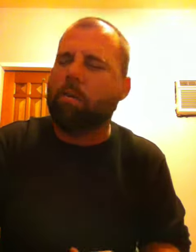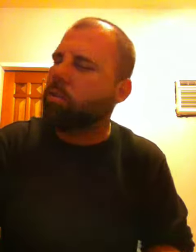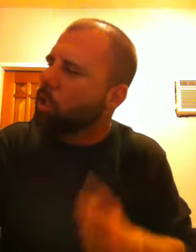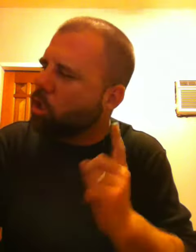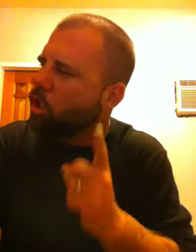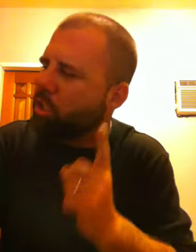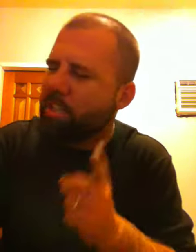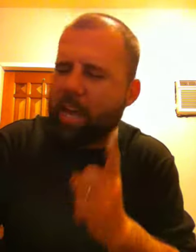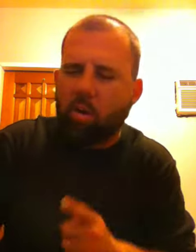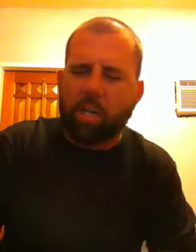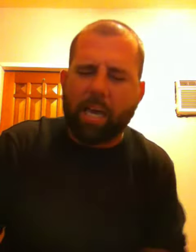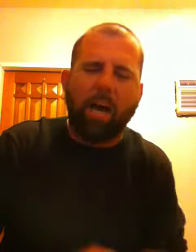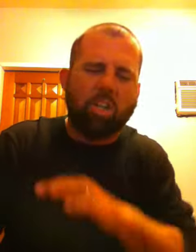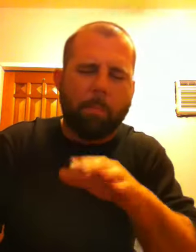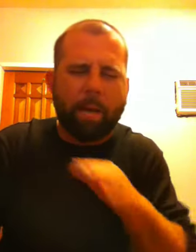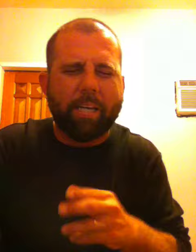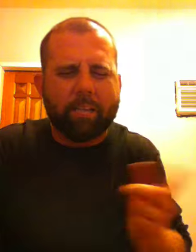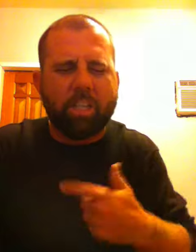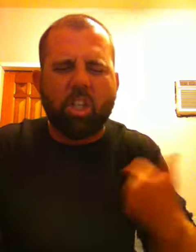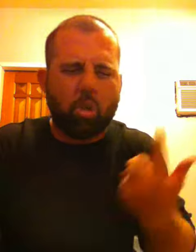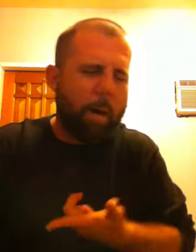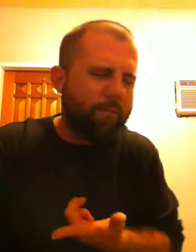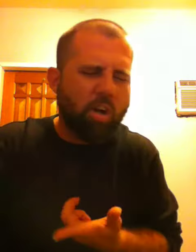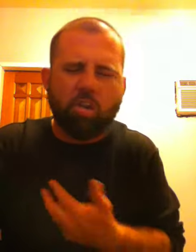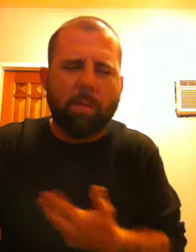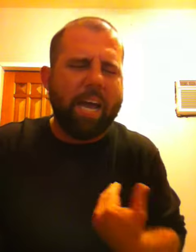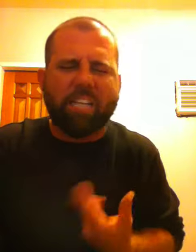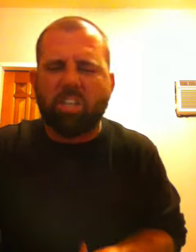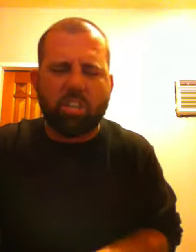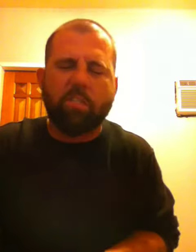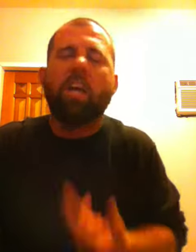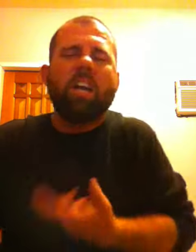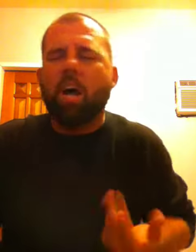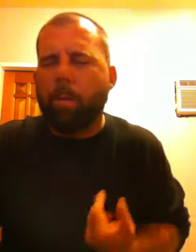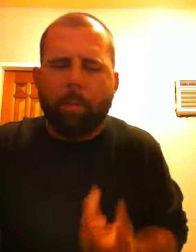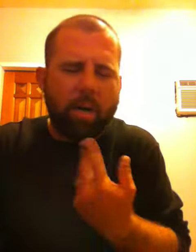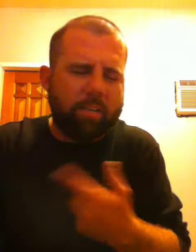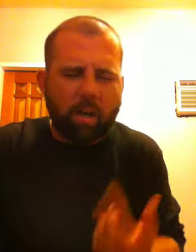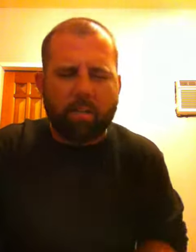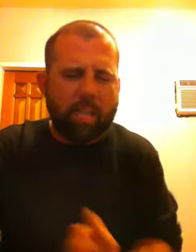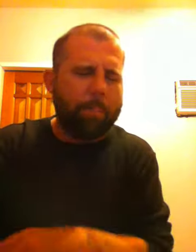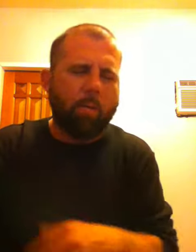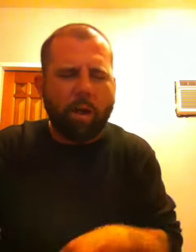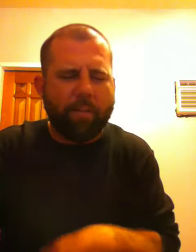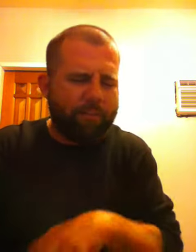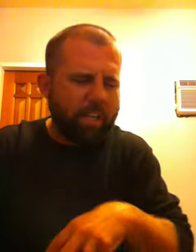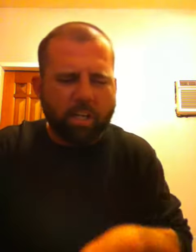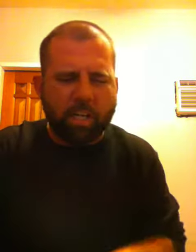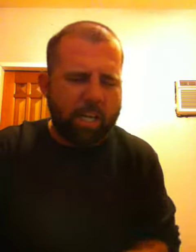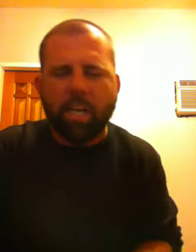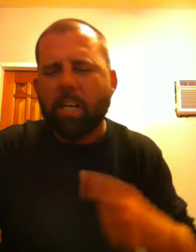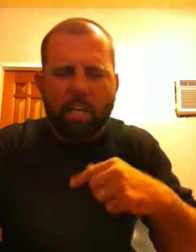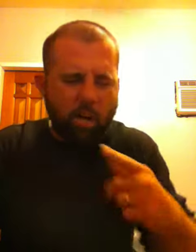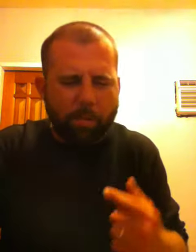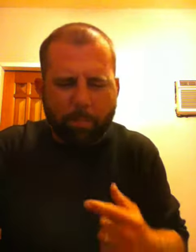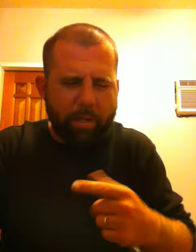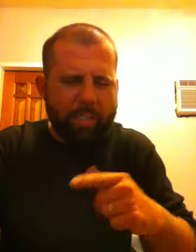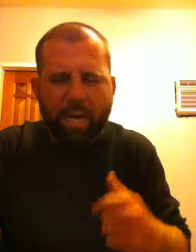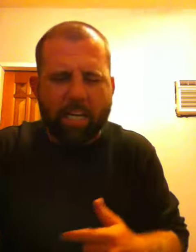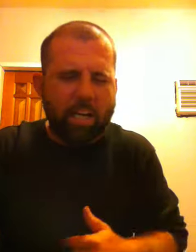Should've sat on the couch And pay attention to my verbs My adjectives, nothing but duct tape Around the feet of the kid They on the bridge I ain't